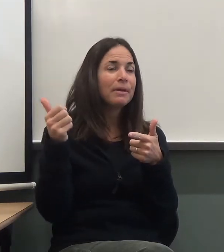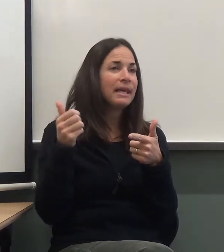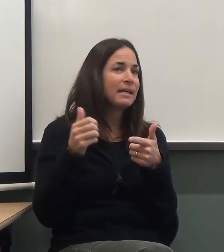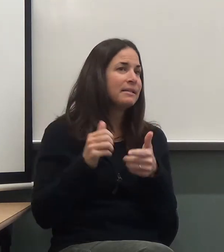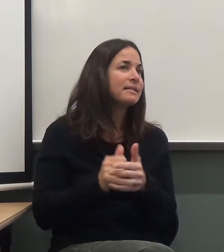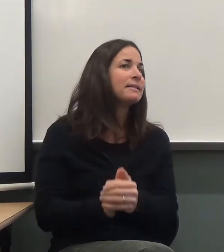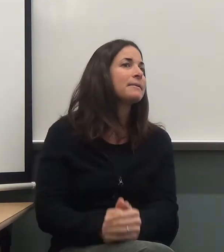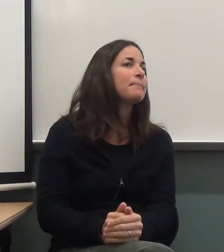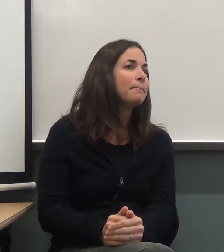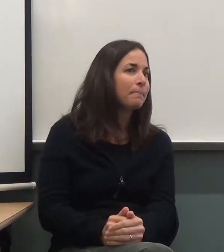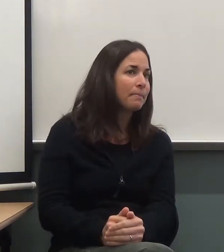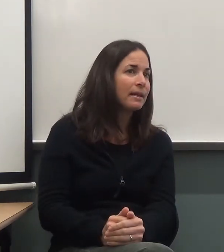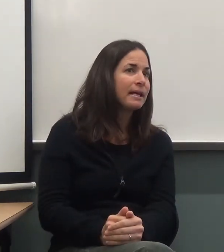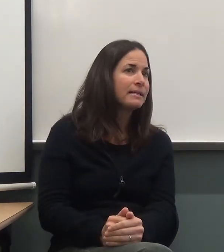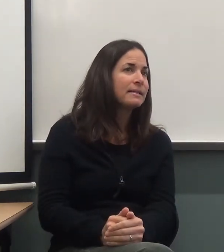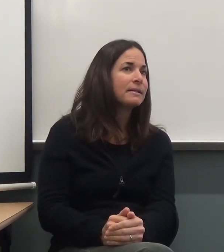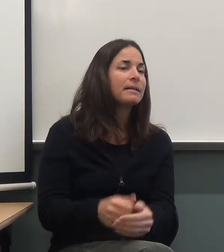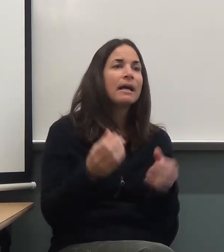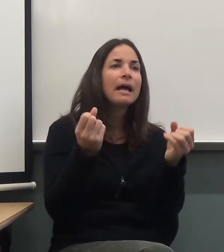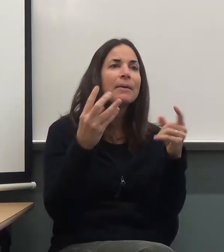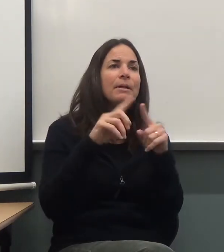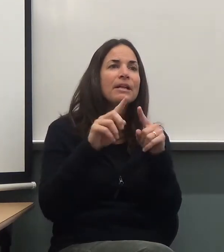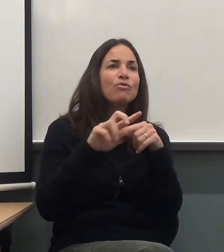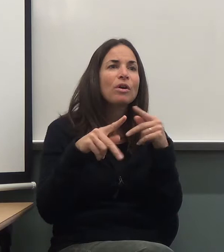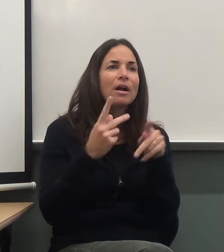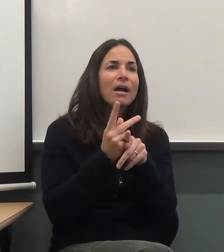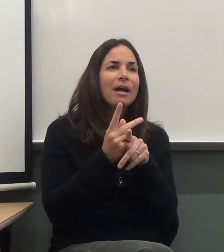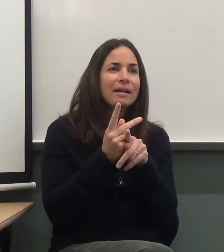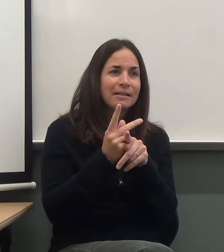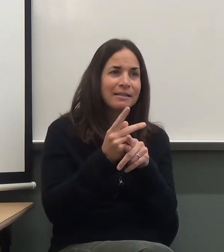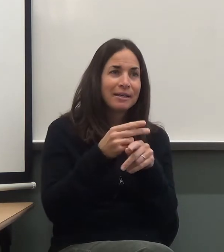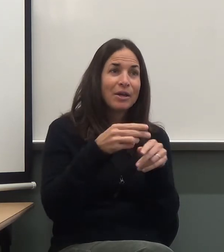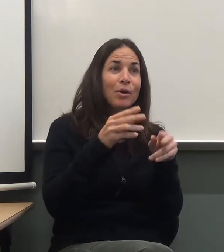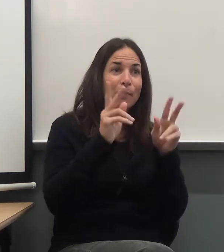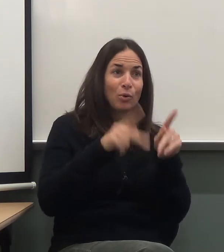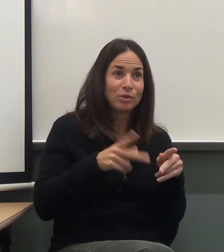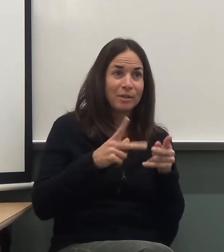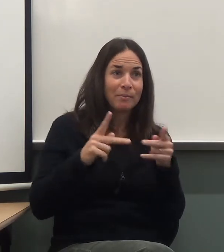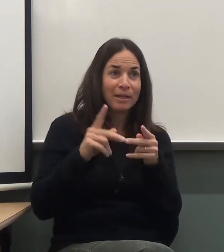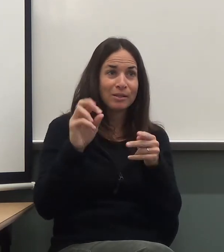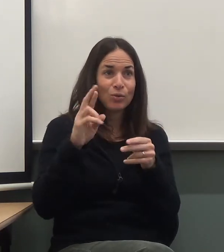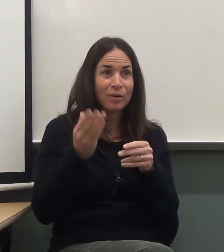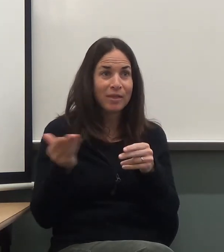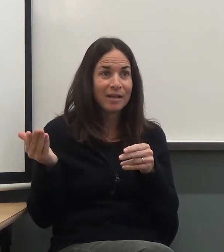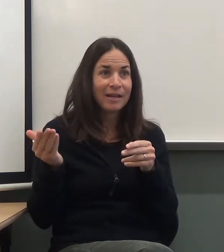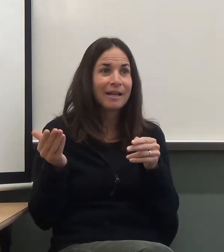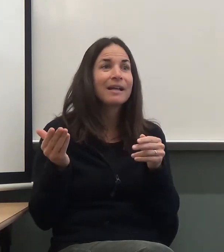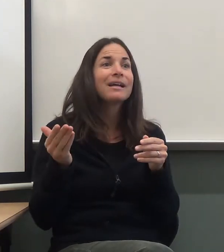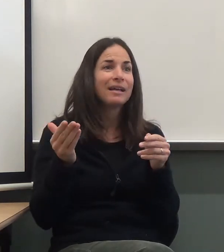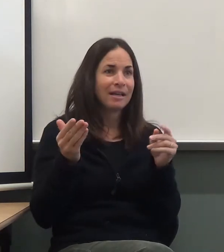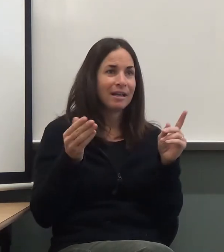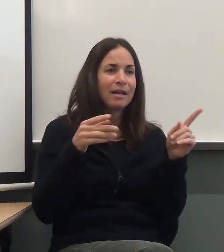kinds of Place. nouns are there? Place. Right? That's person, place, or thing. Pronouns. No, that's not a type of noun.